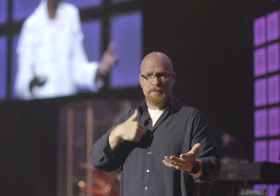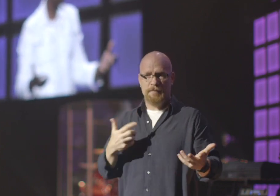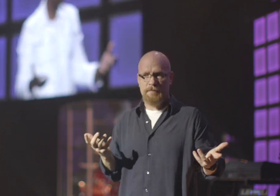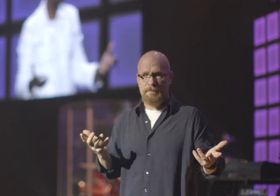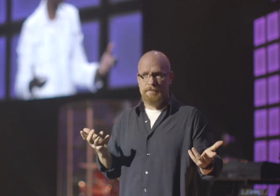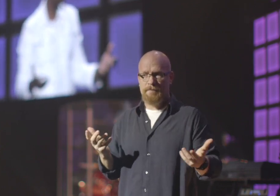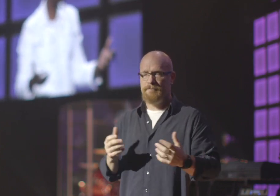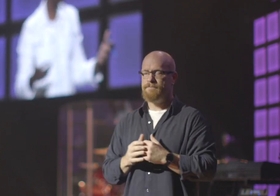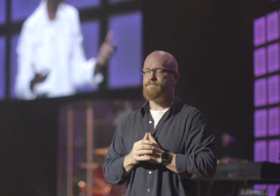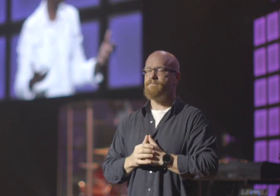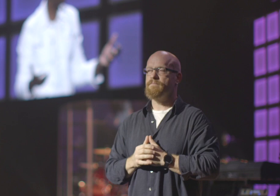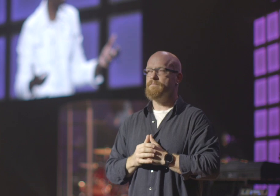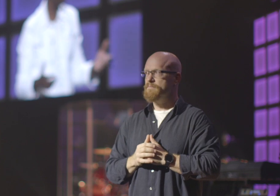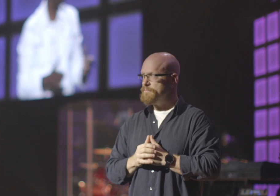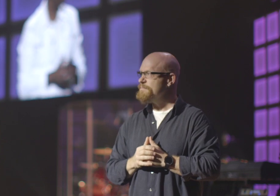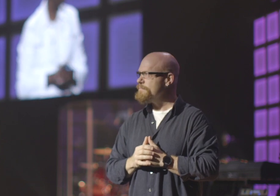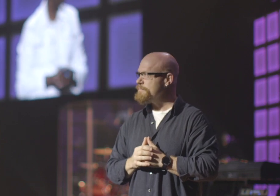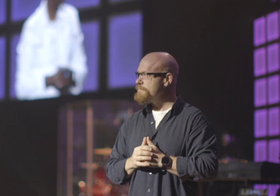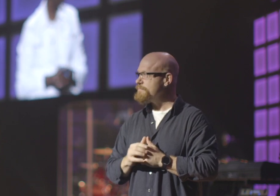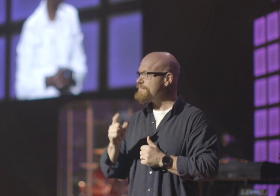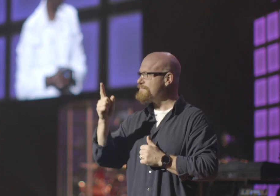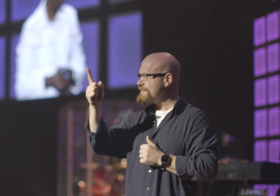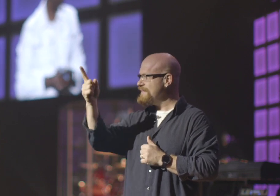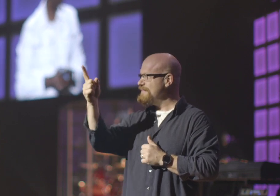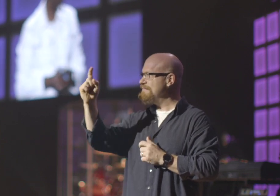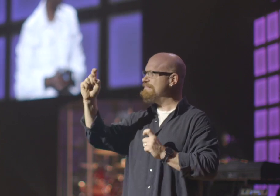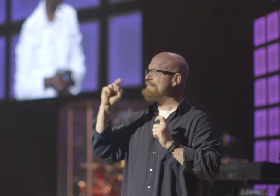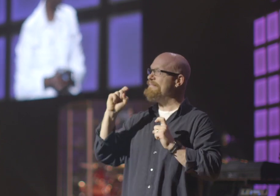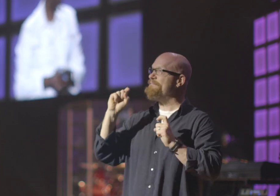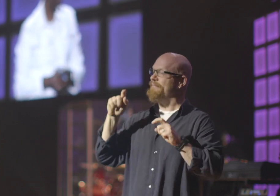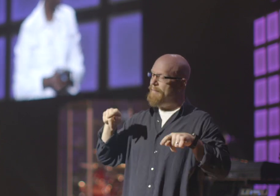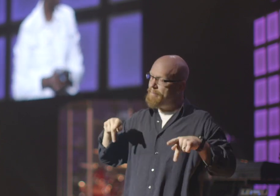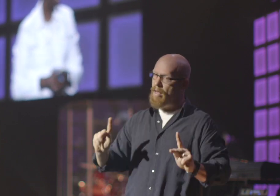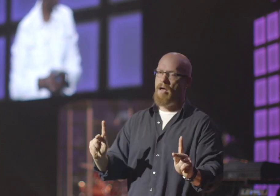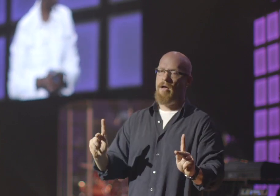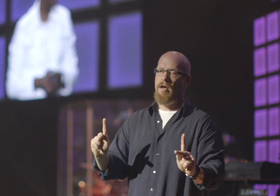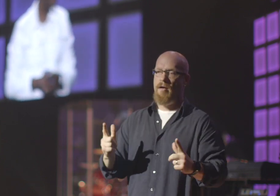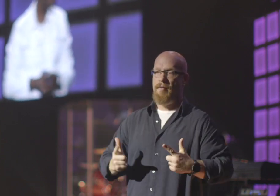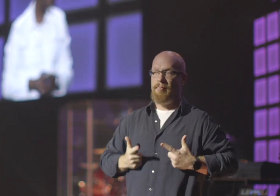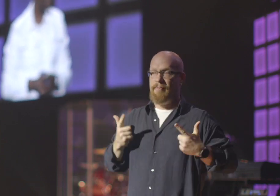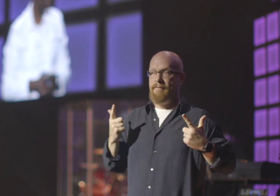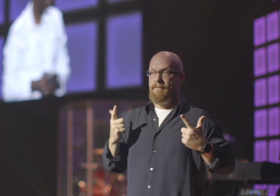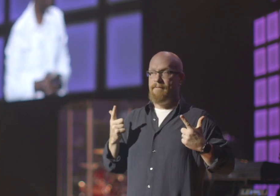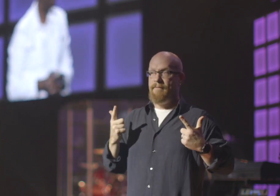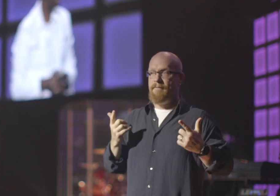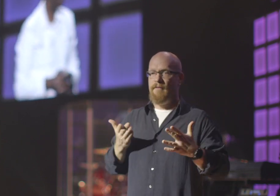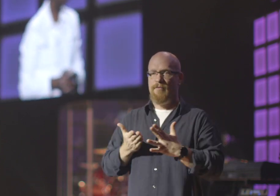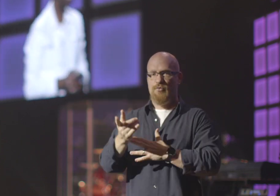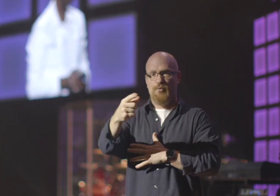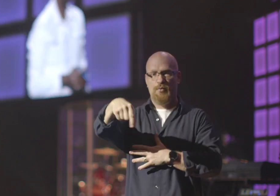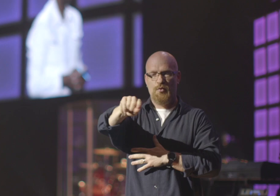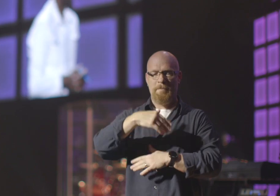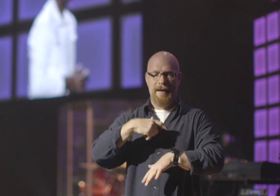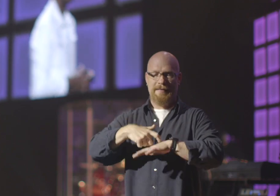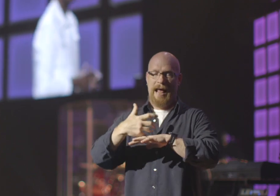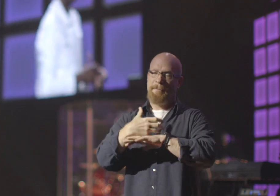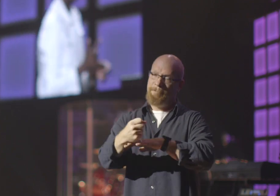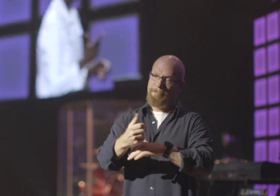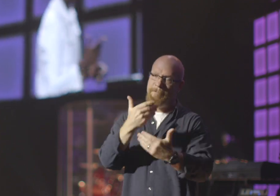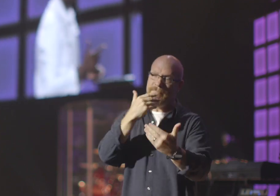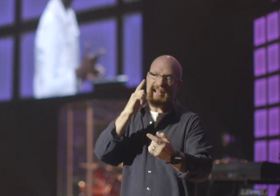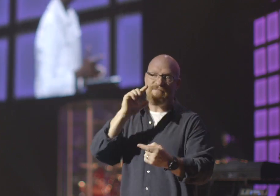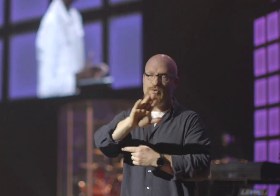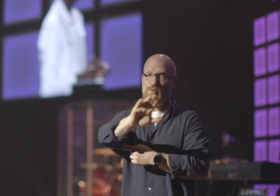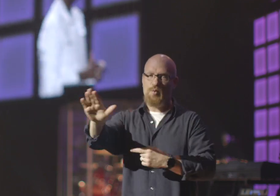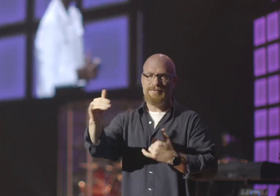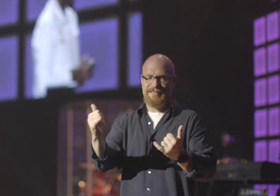this morning to live my life through you. Amen? I'm out of time. Thank you for yours. I just